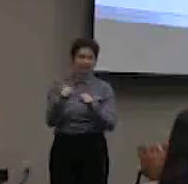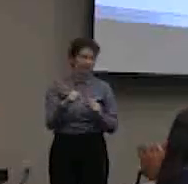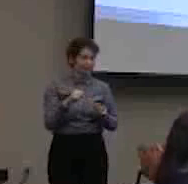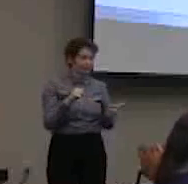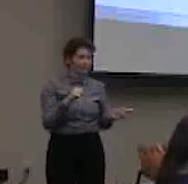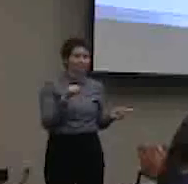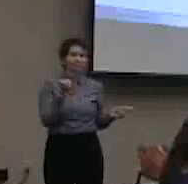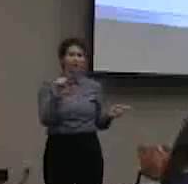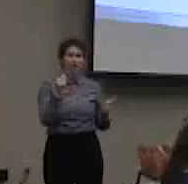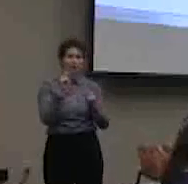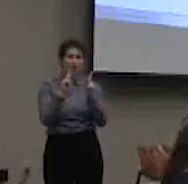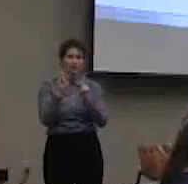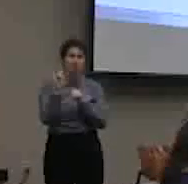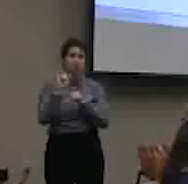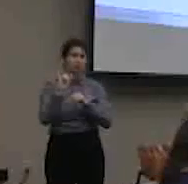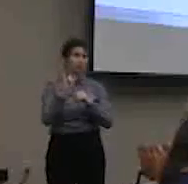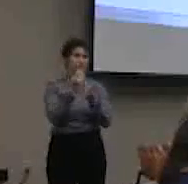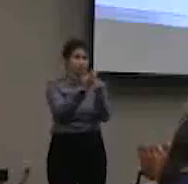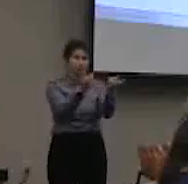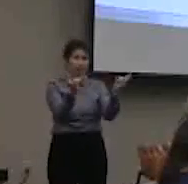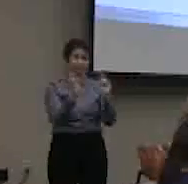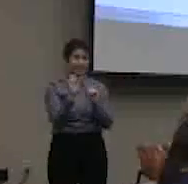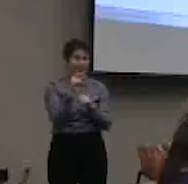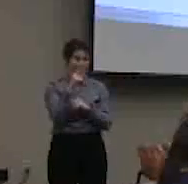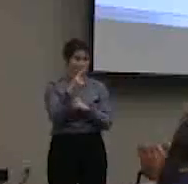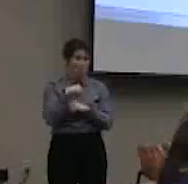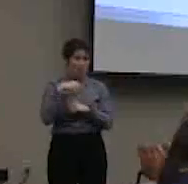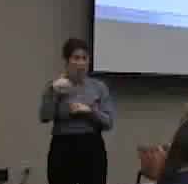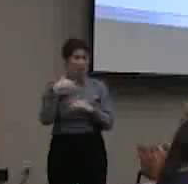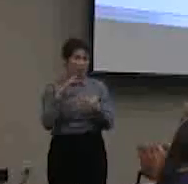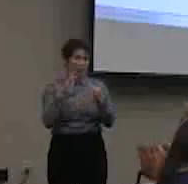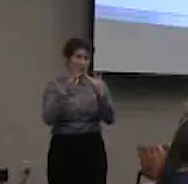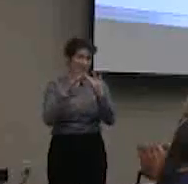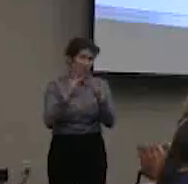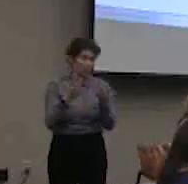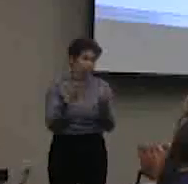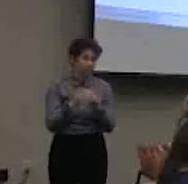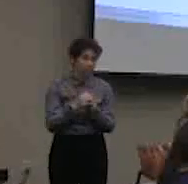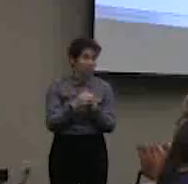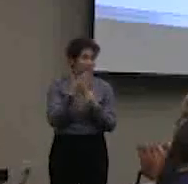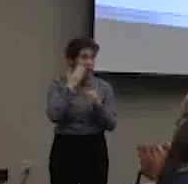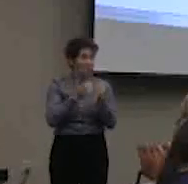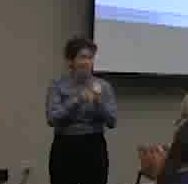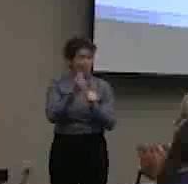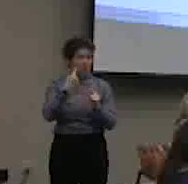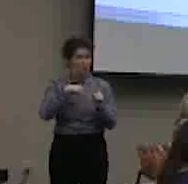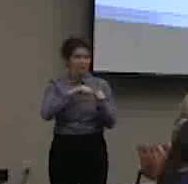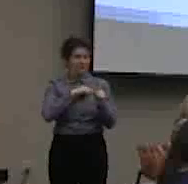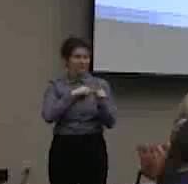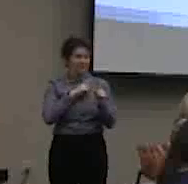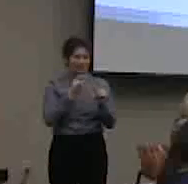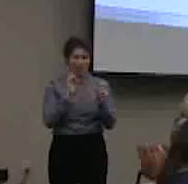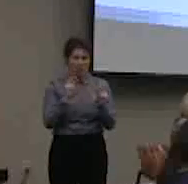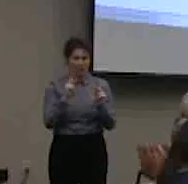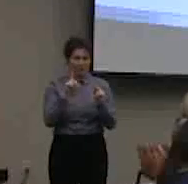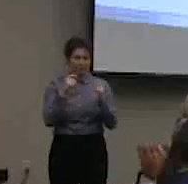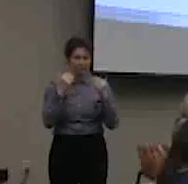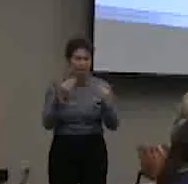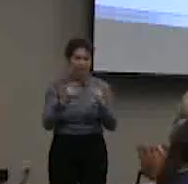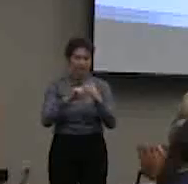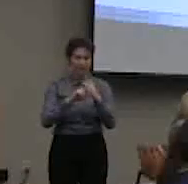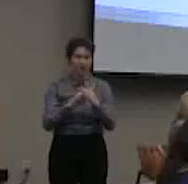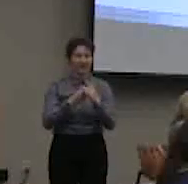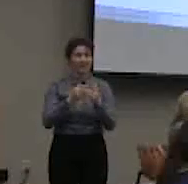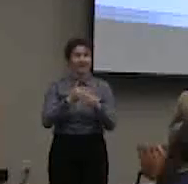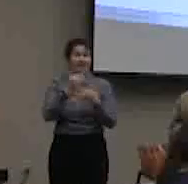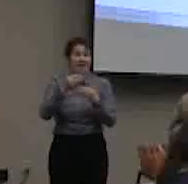around the table like you that you've not reached out to yet. For most of us, it was that we need to get started and then the next step. And,